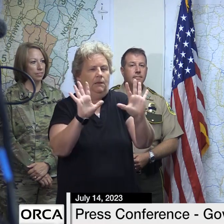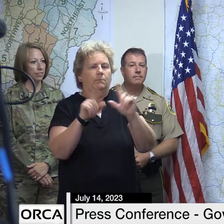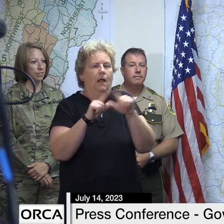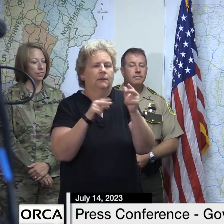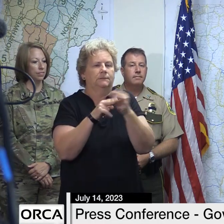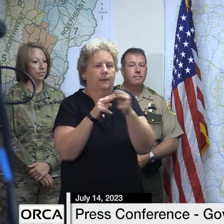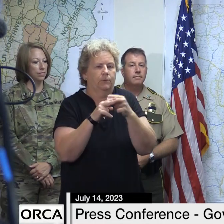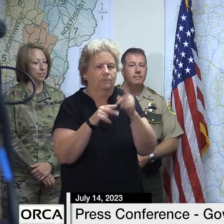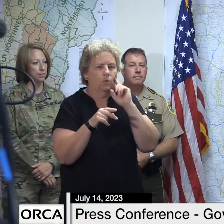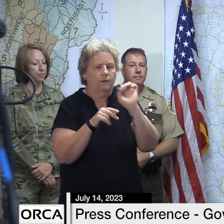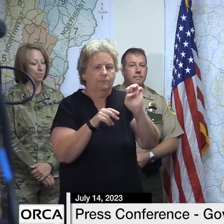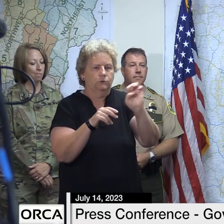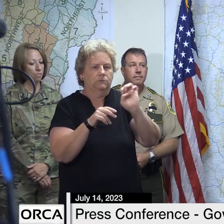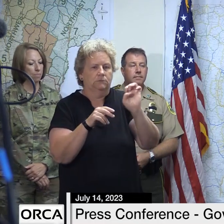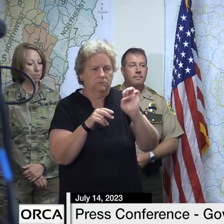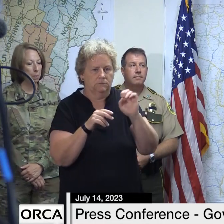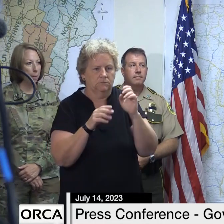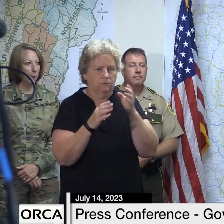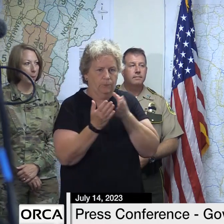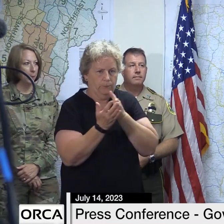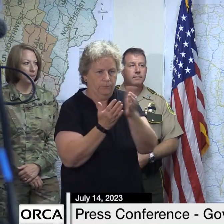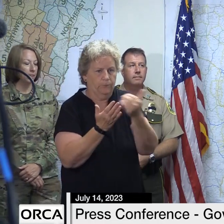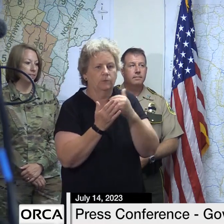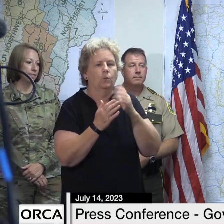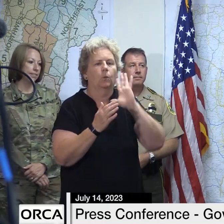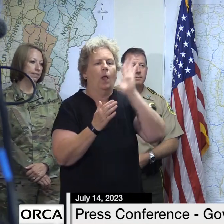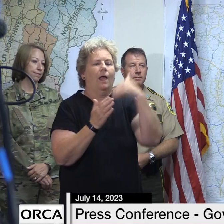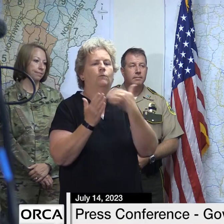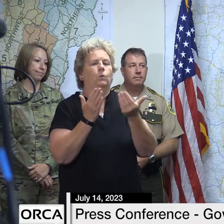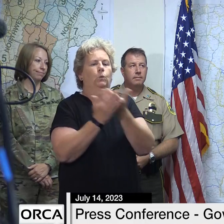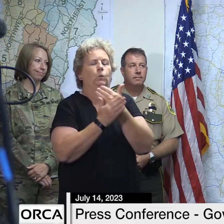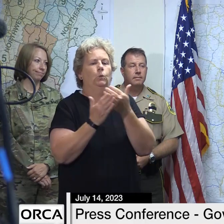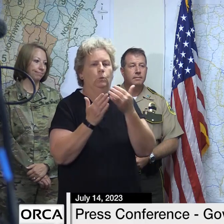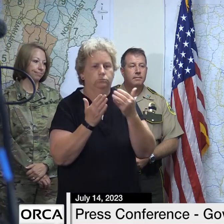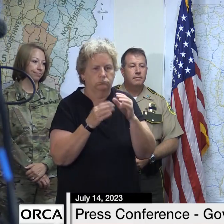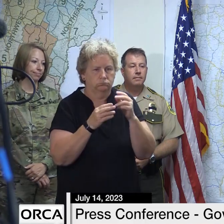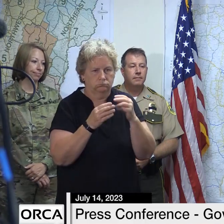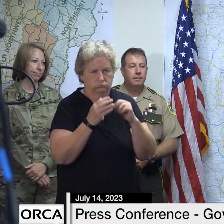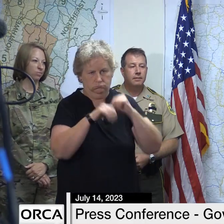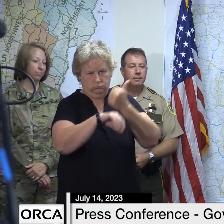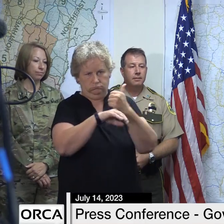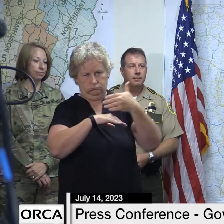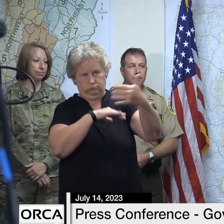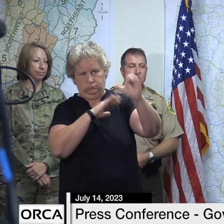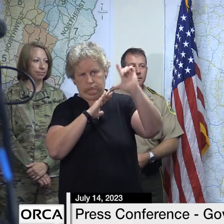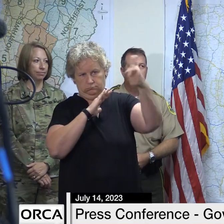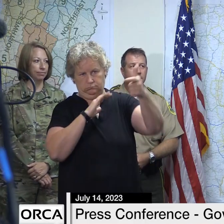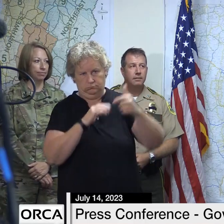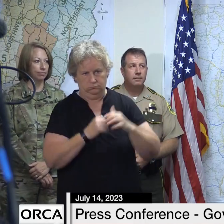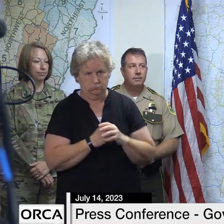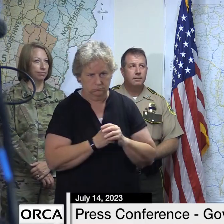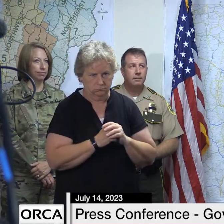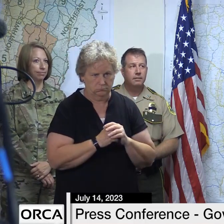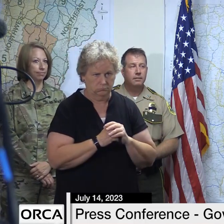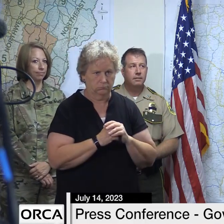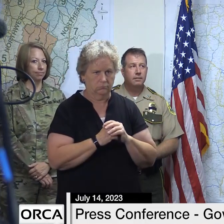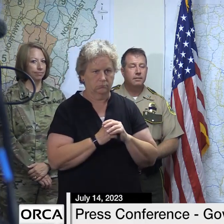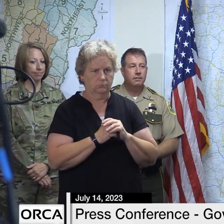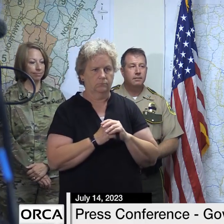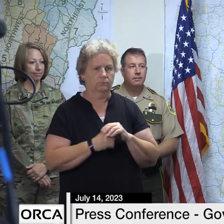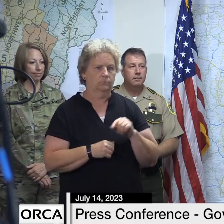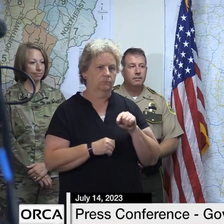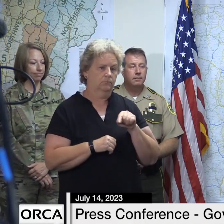put in place. One town highway bridge structure in Jamaica on Route 30 has been